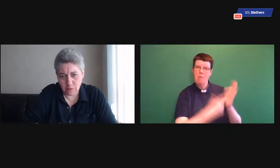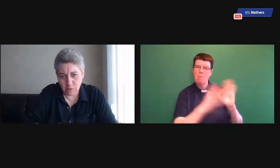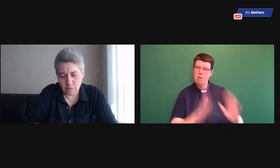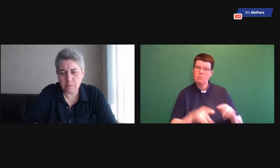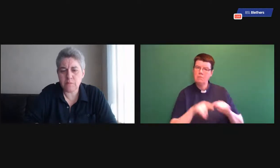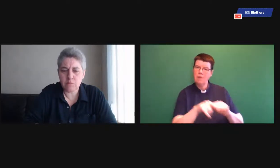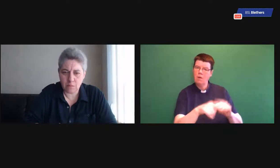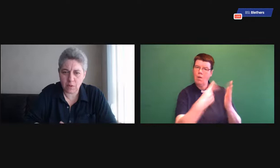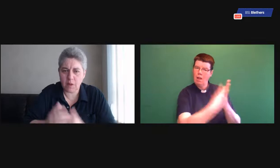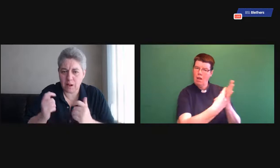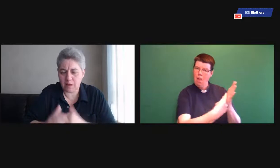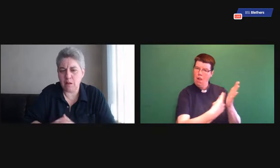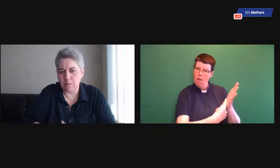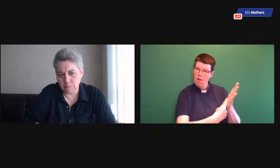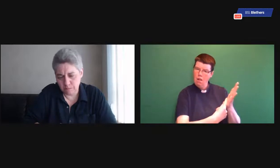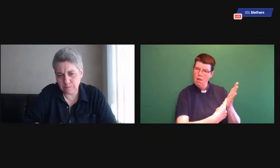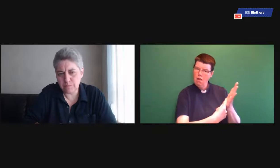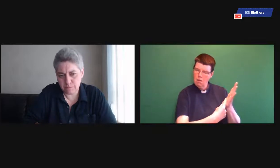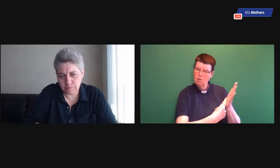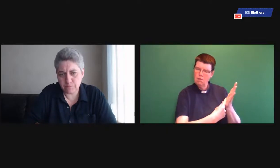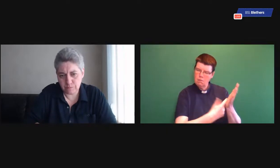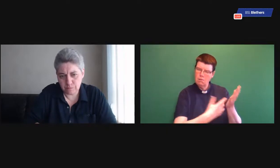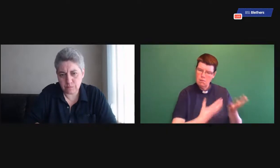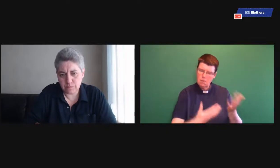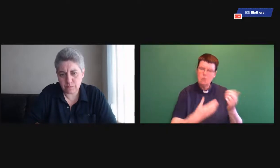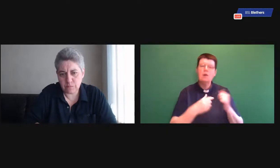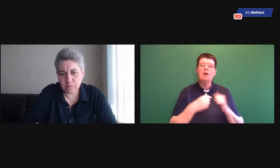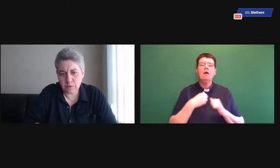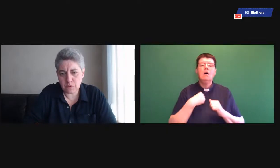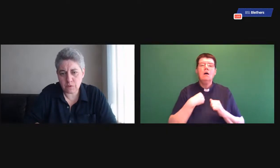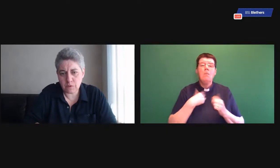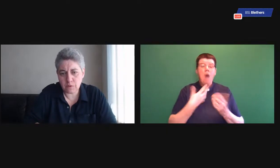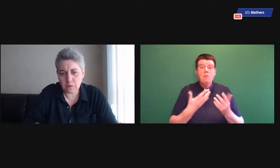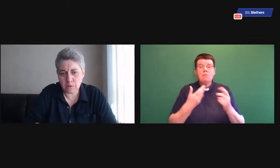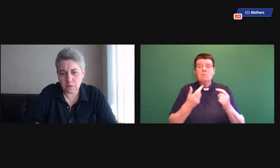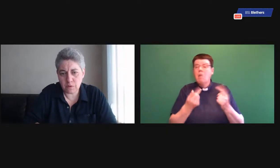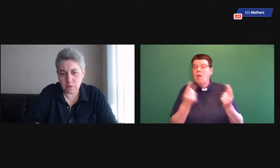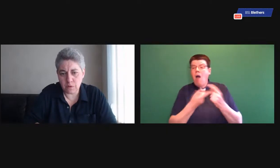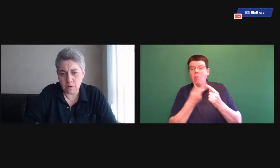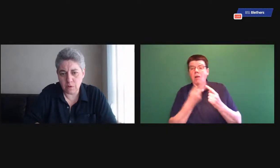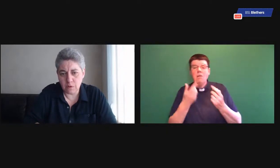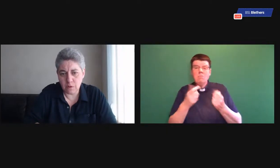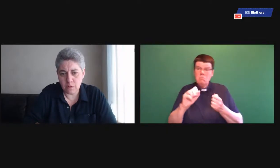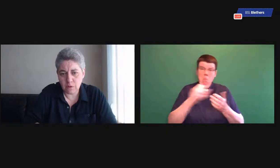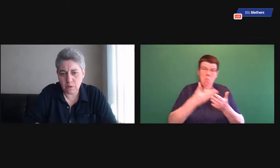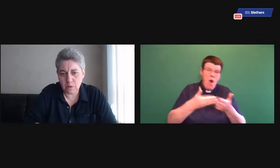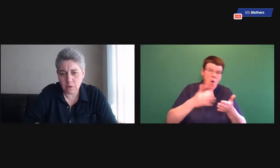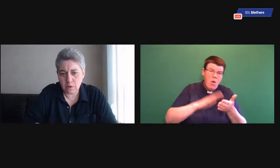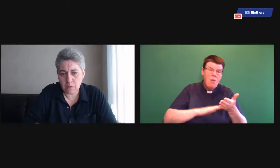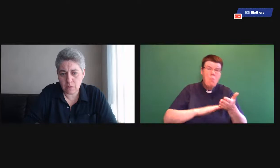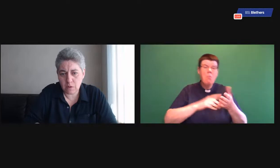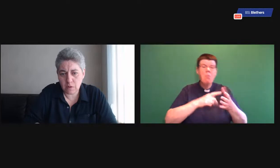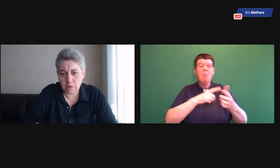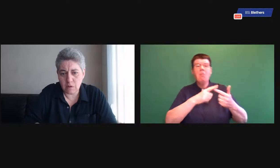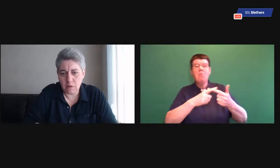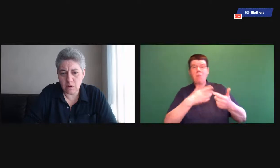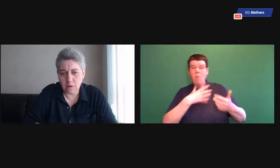to expect, and I explained to them about vows and the rules and how we do things.